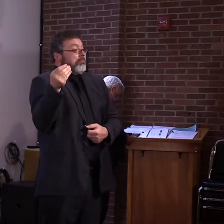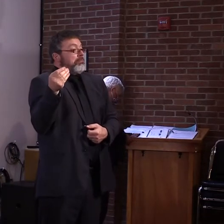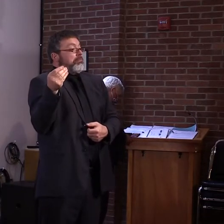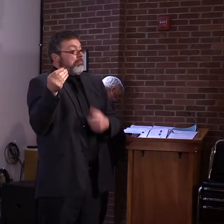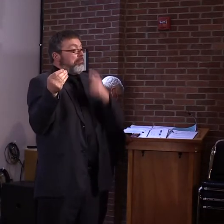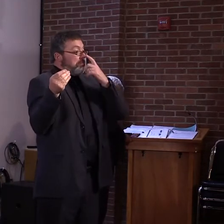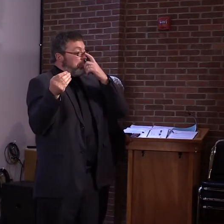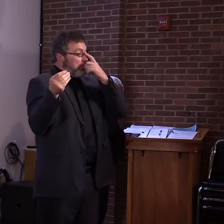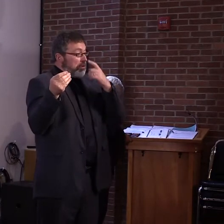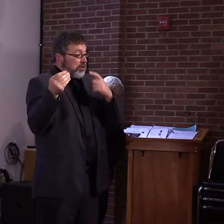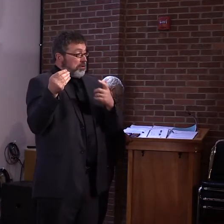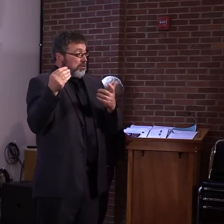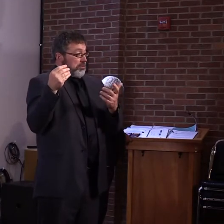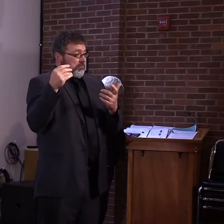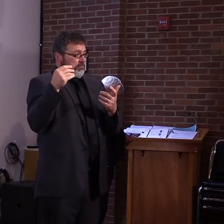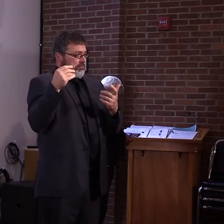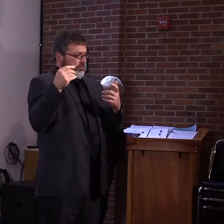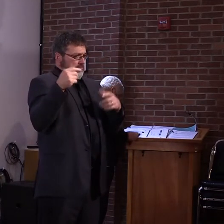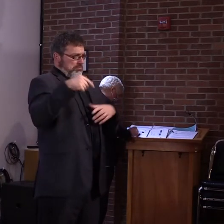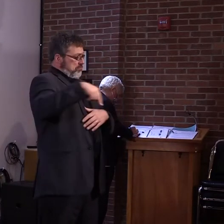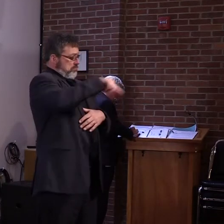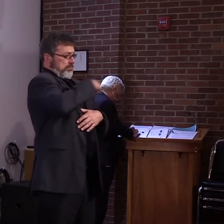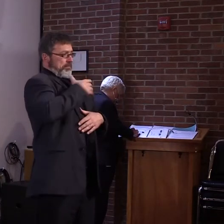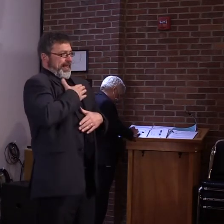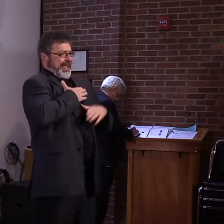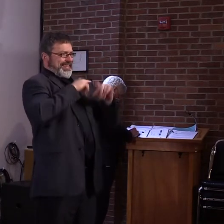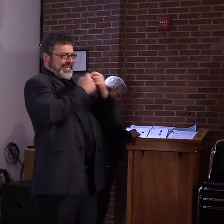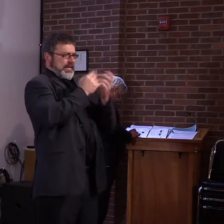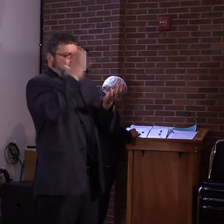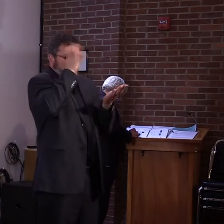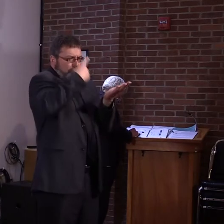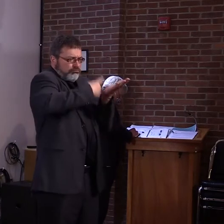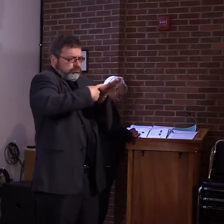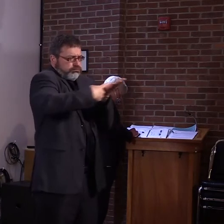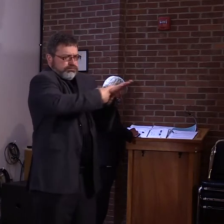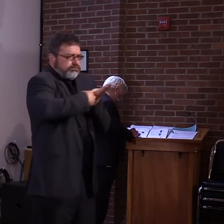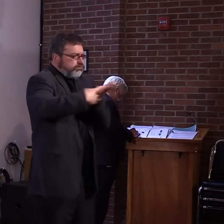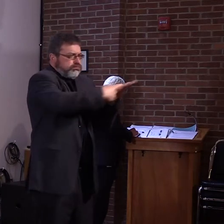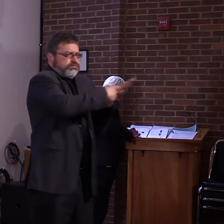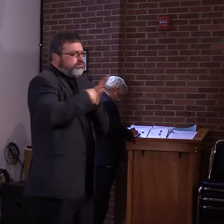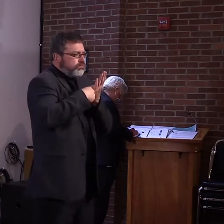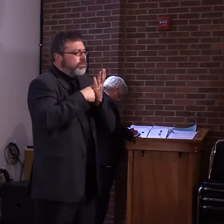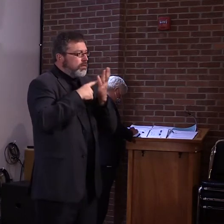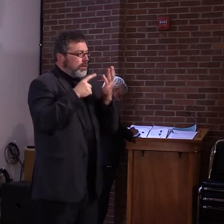I'm certain that our team will call them out. But thus far,